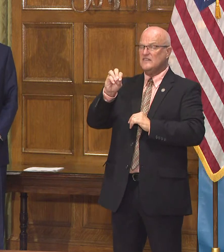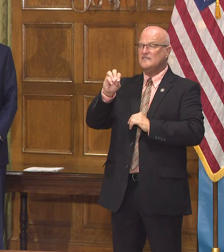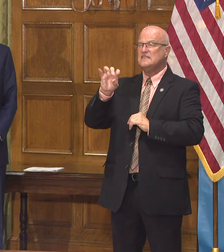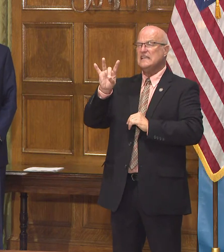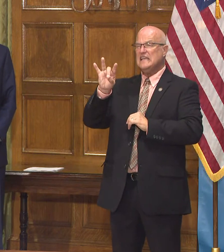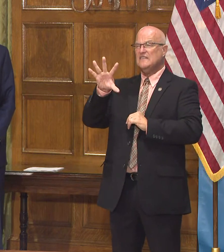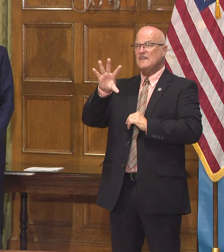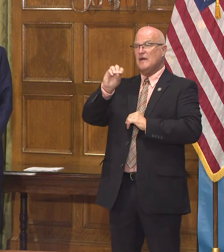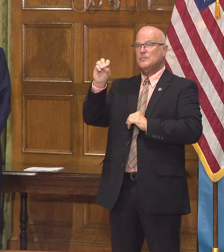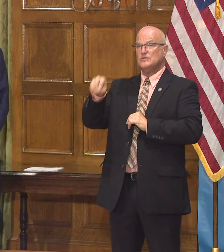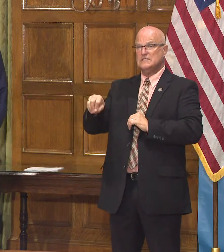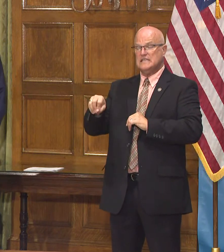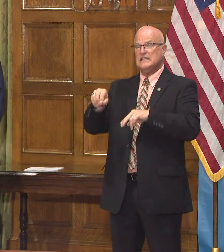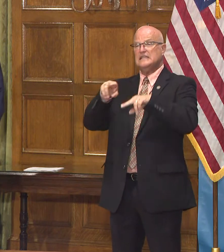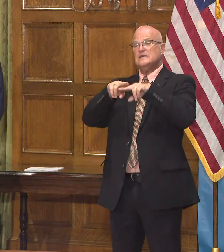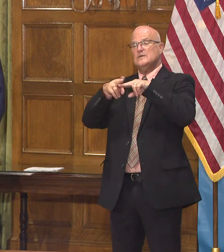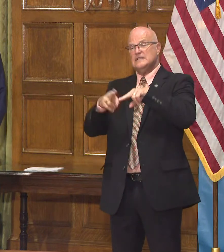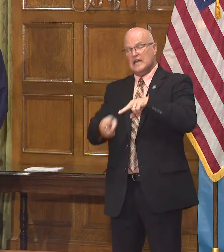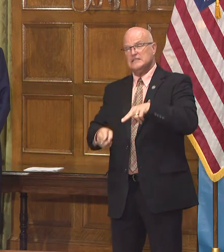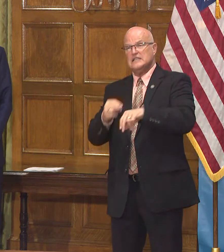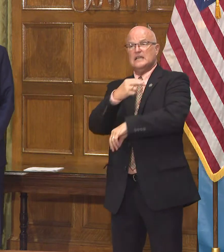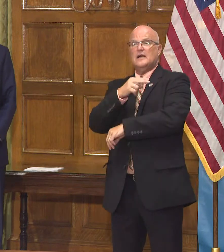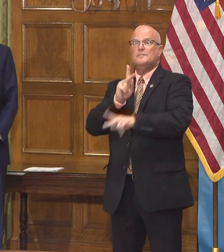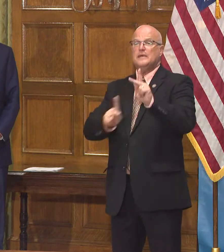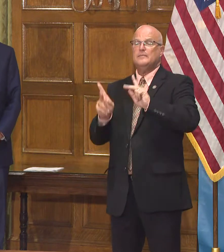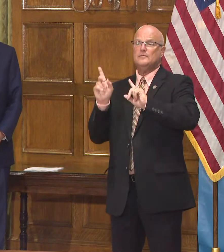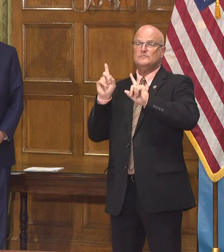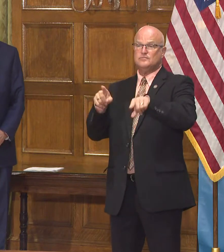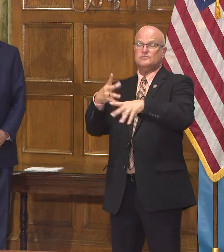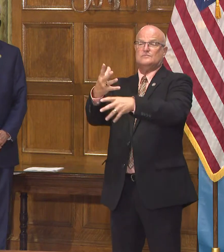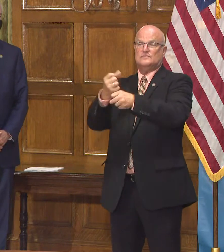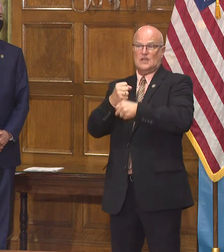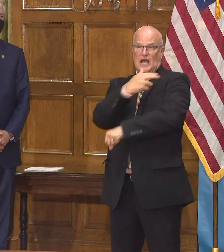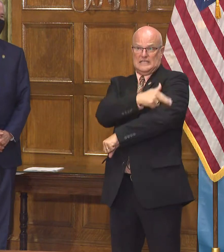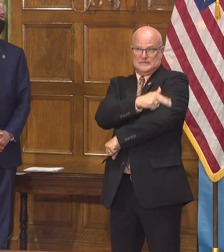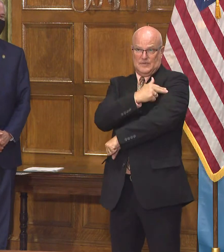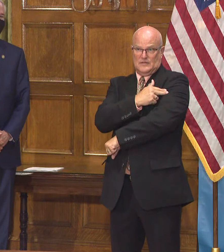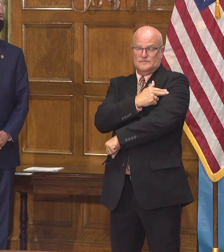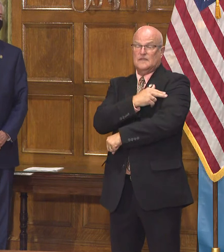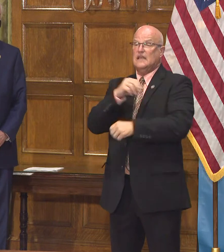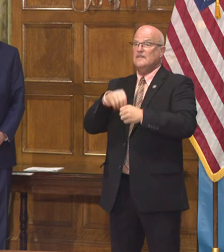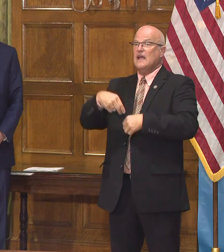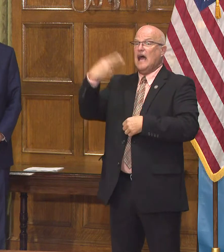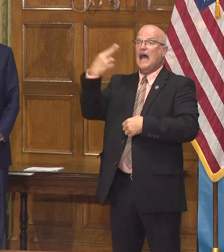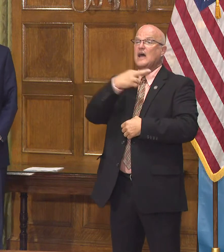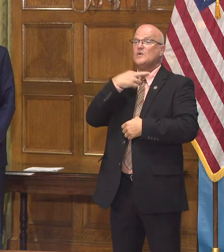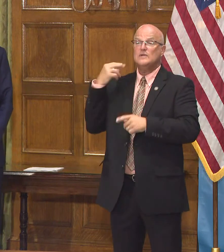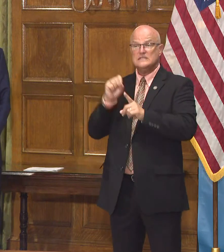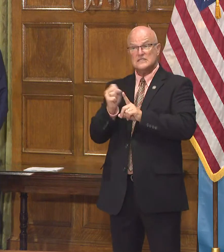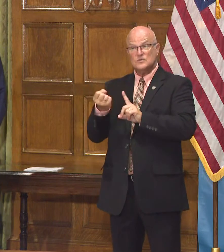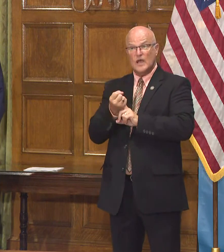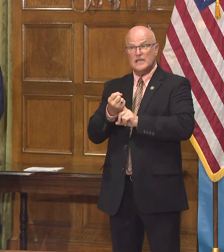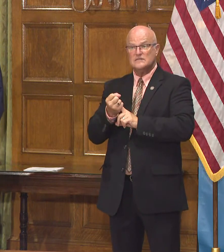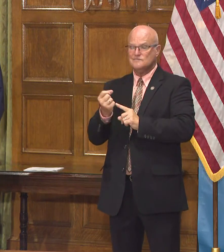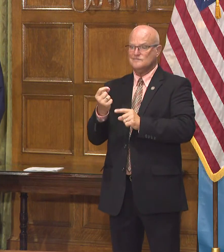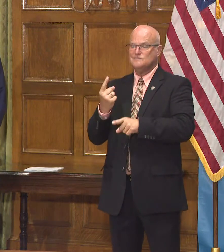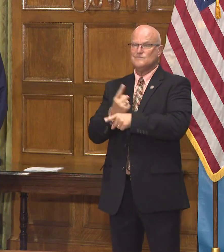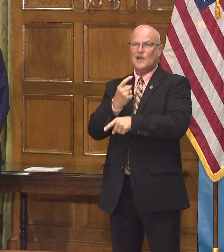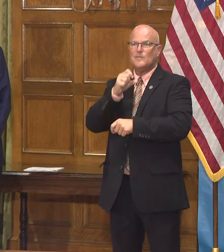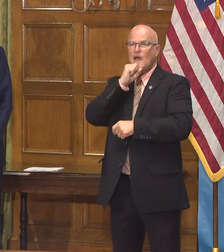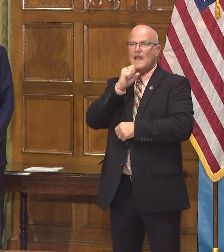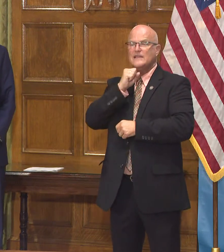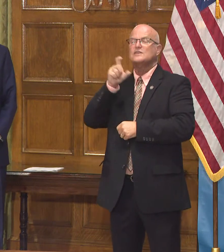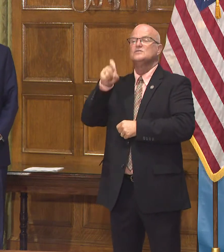85% reduction in hospitalizations for individuals that have received them. If you are in a high-risk situation and in a proper age, then you